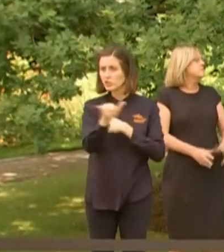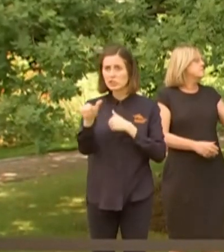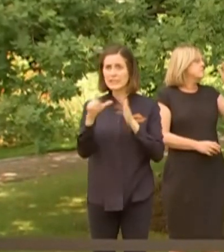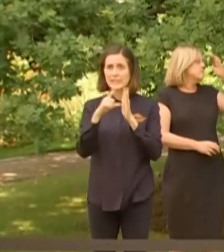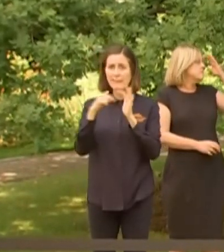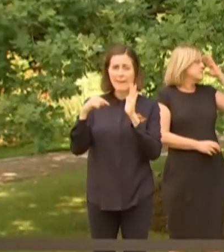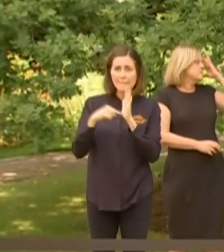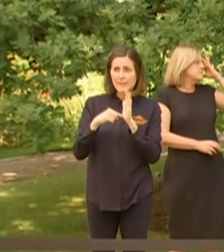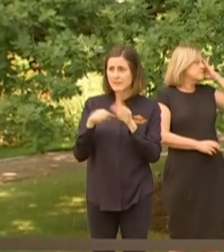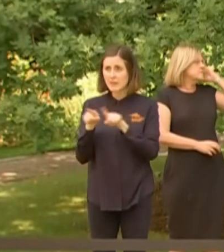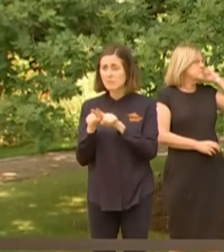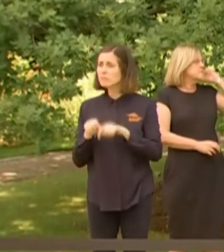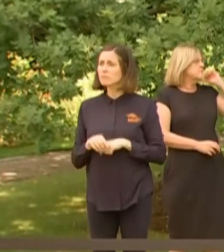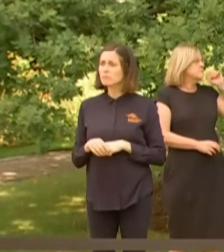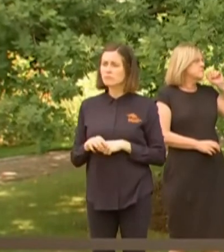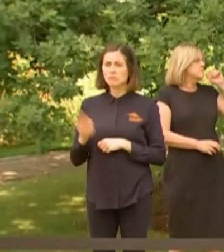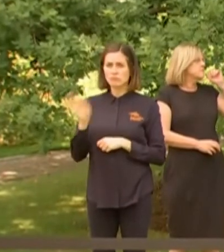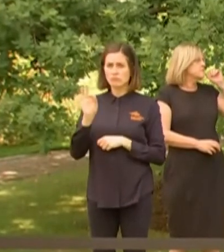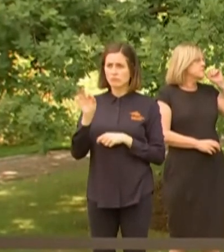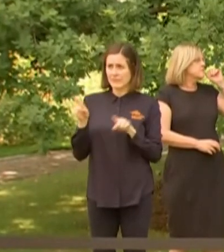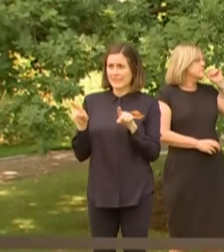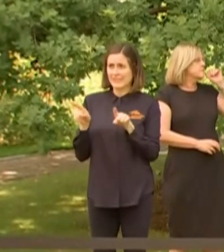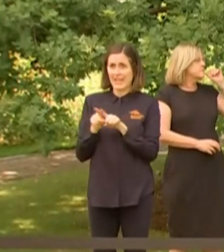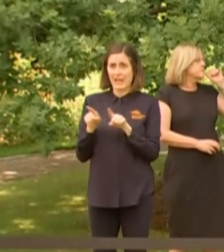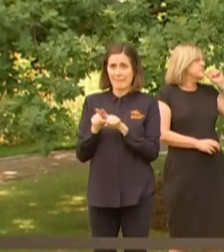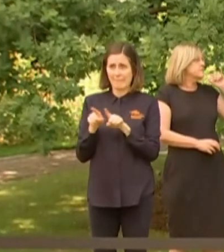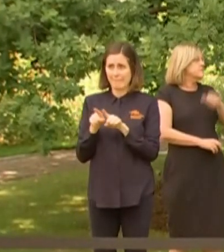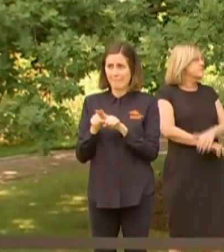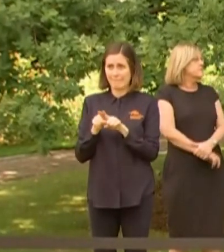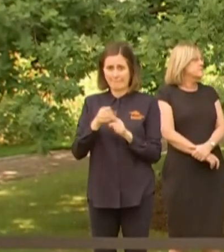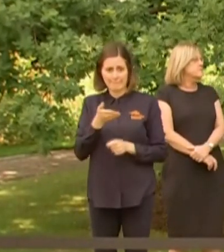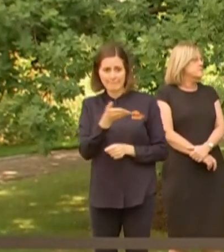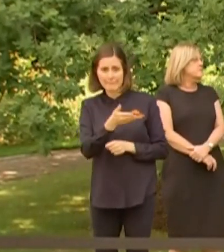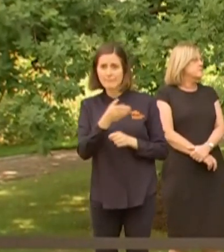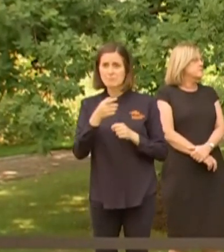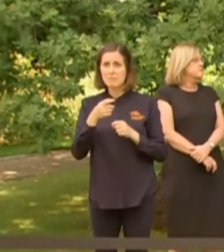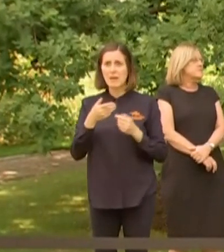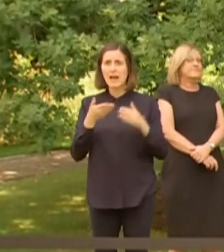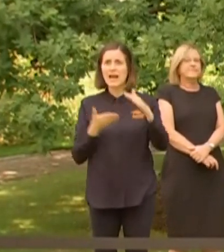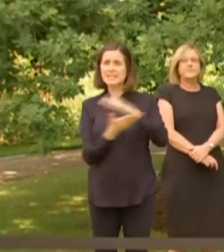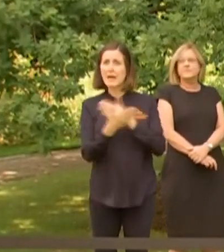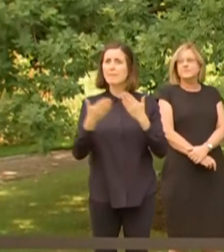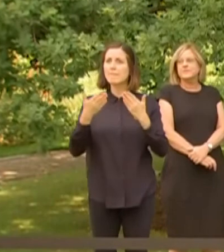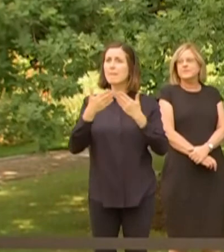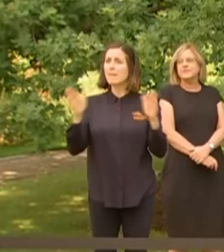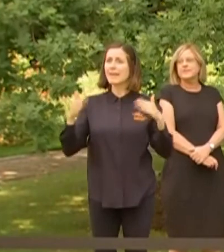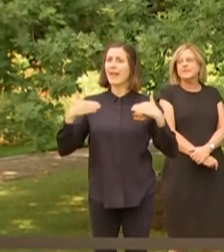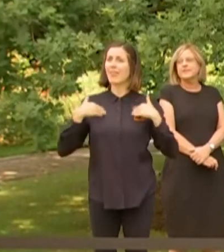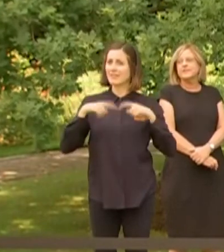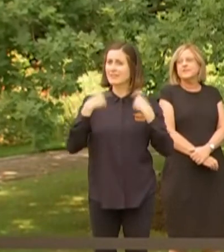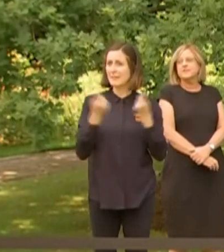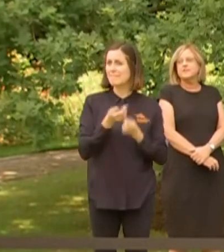No, he remains a very important part and someone who leads the public health team.